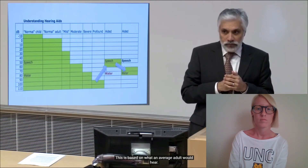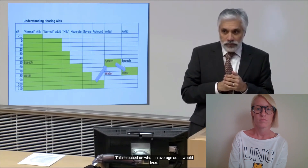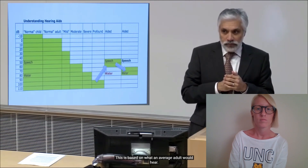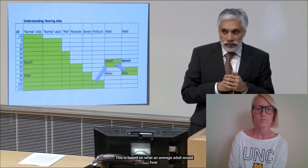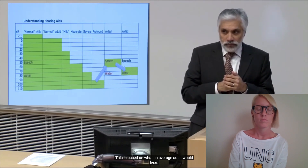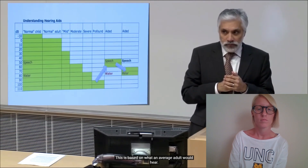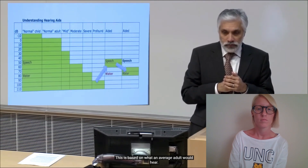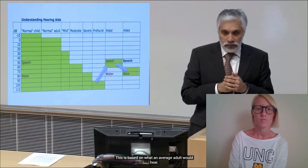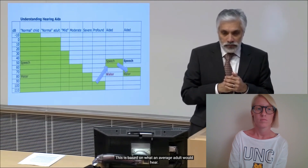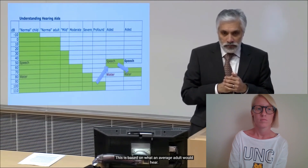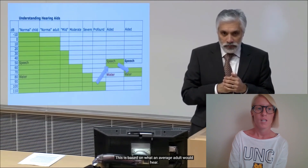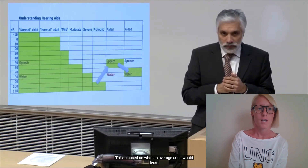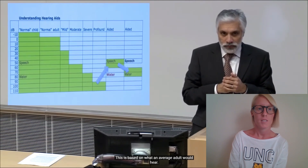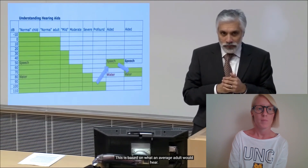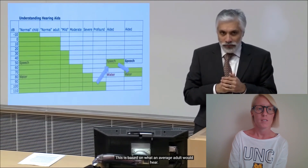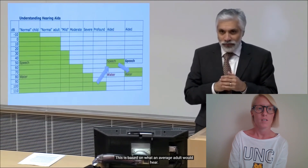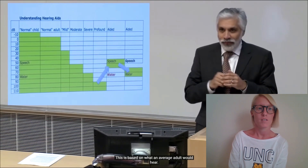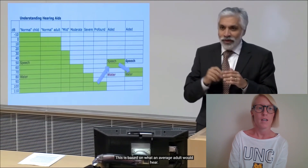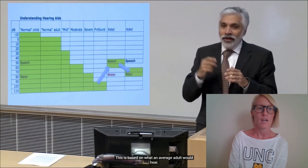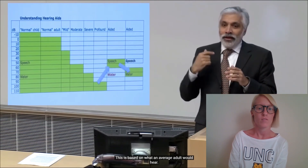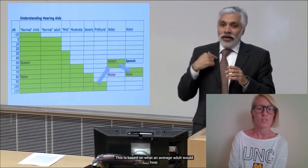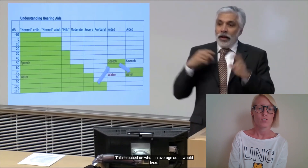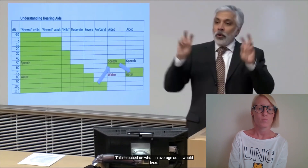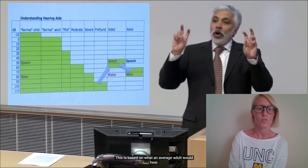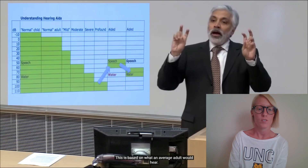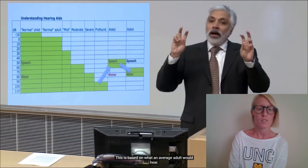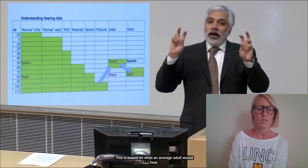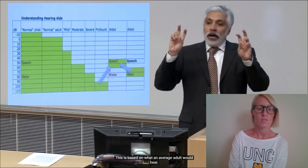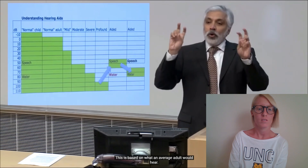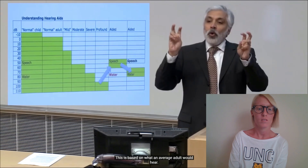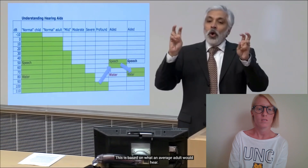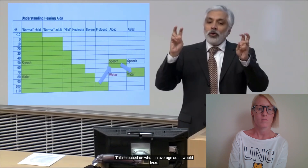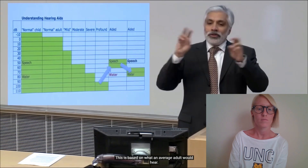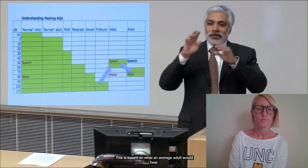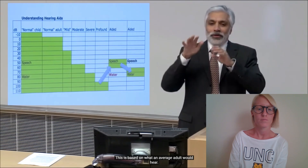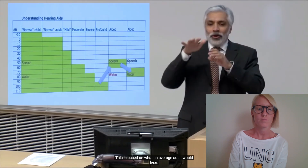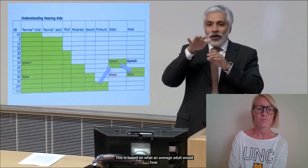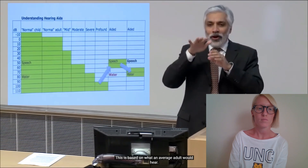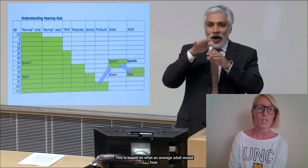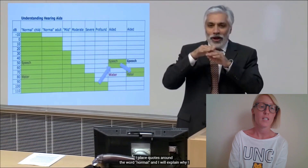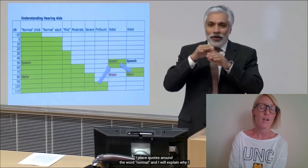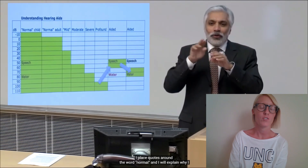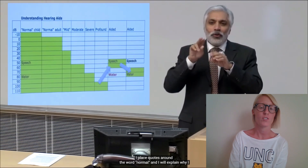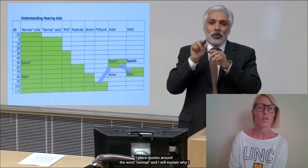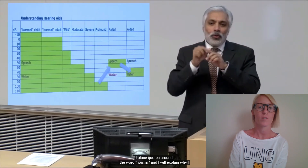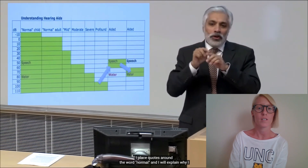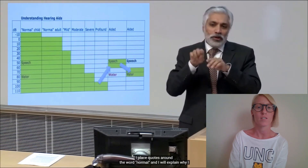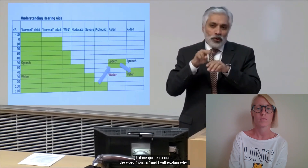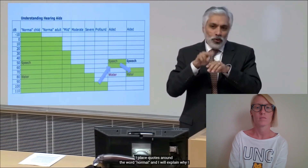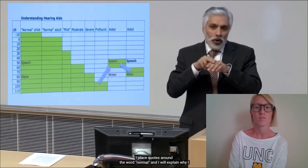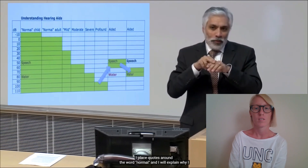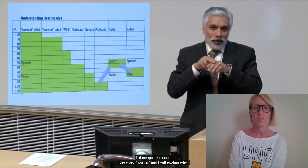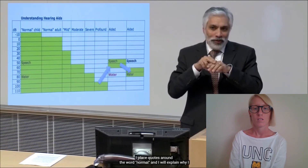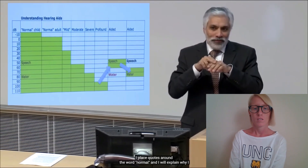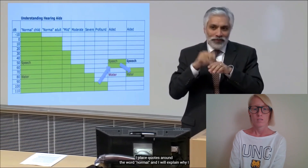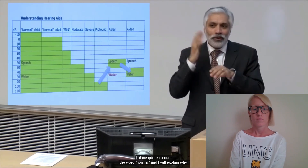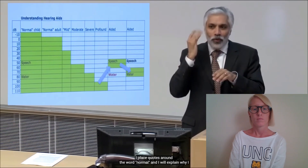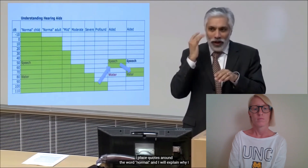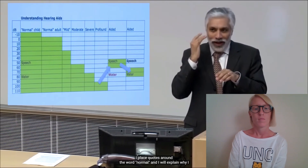This is based on what an average adult would hear. It's based on an average person. An average adult would hear.